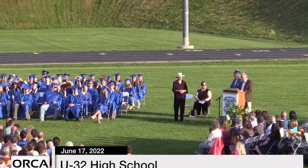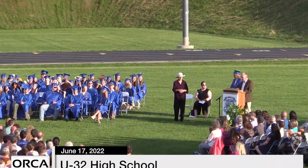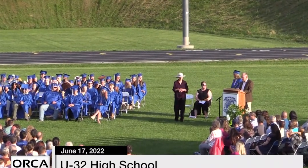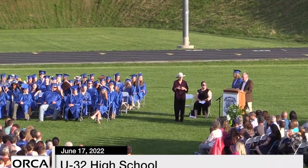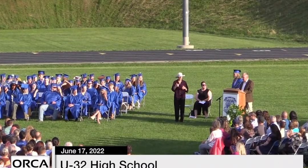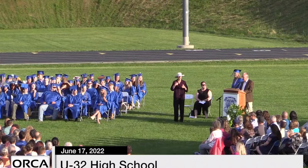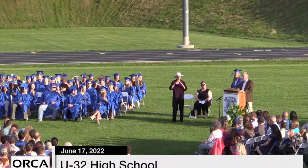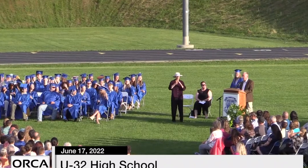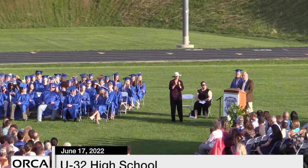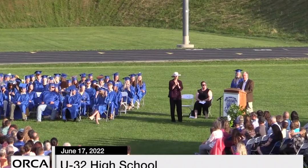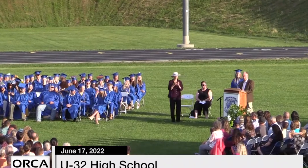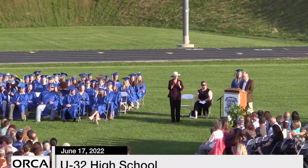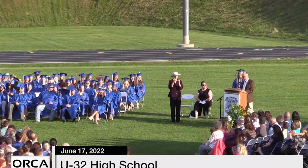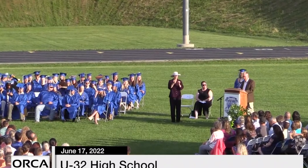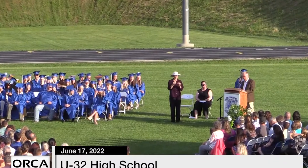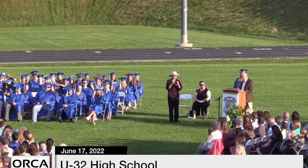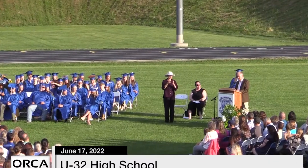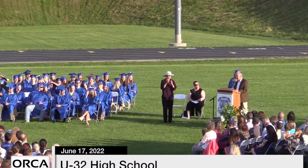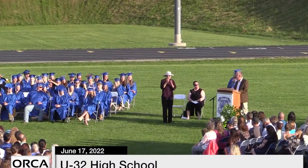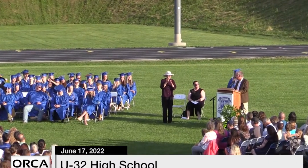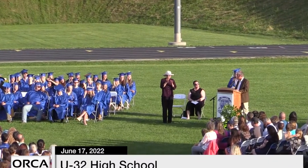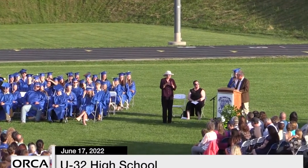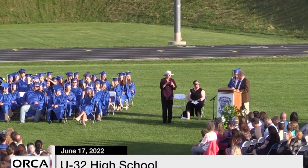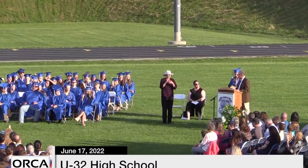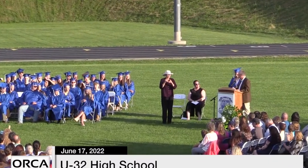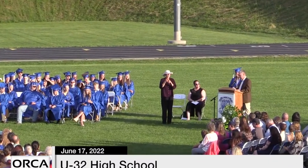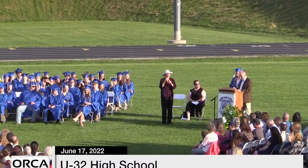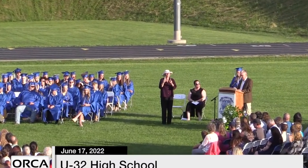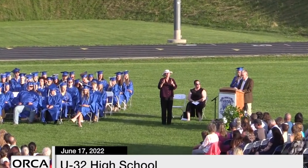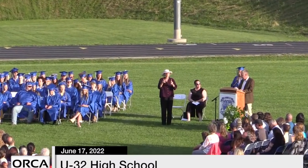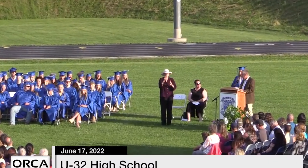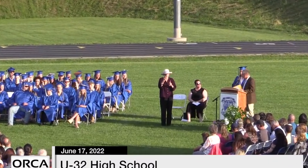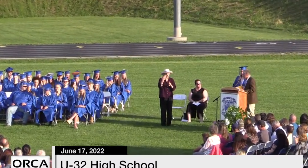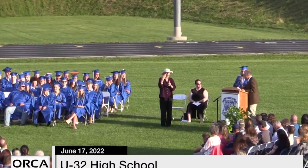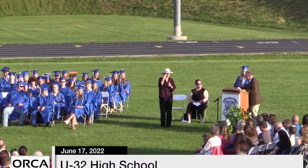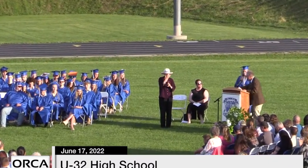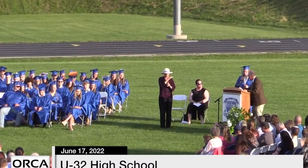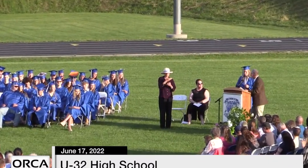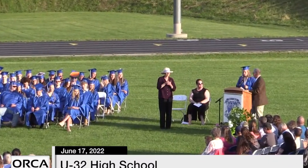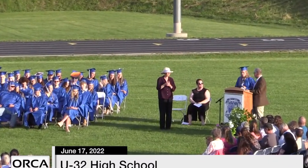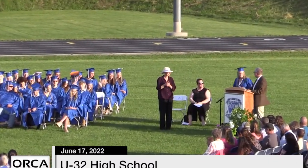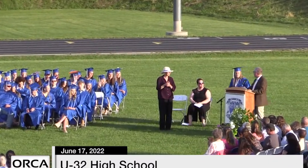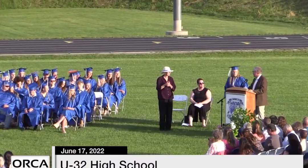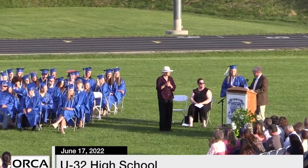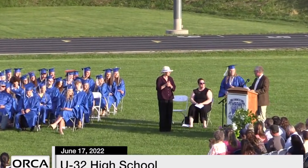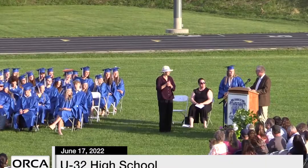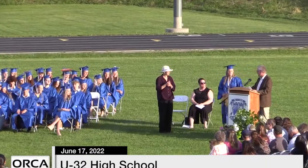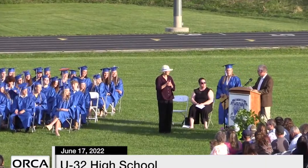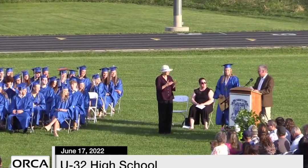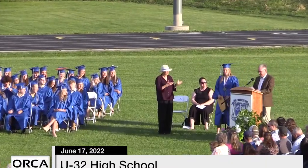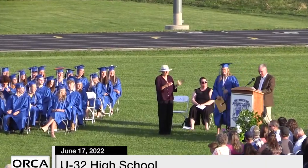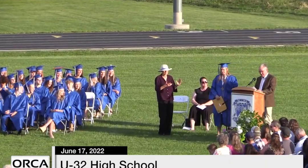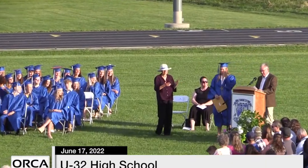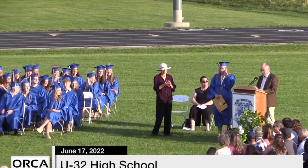I will begin with some individual comments about Allie from those who know her. Stand up here. Let them see